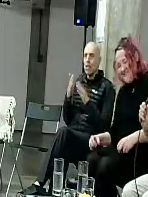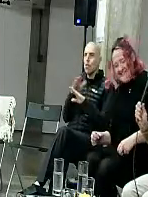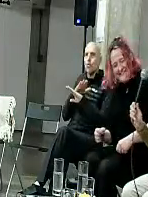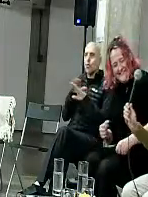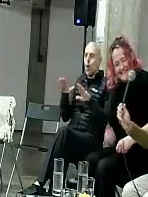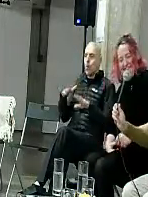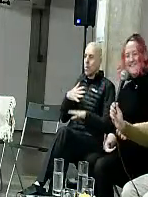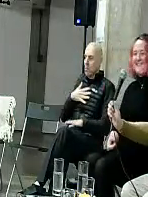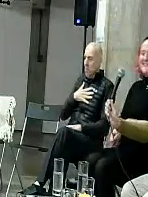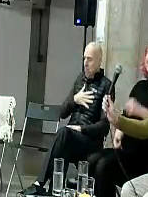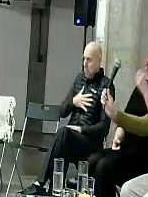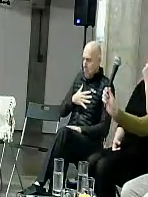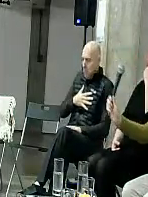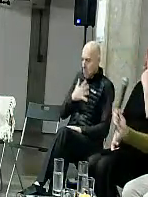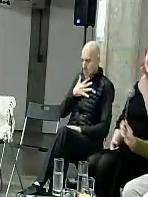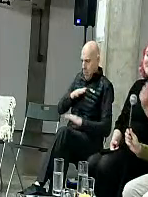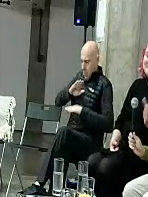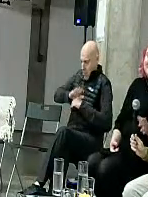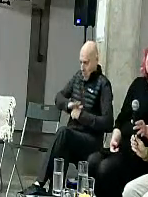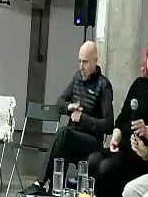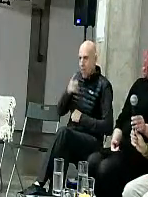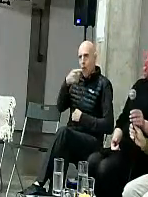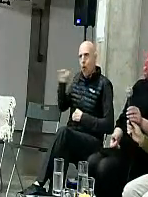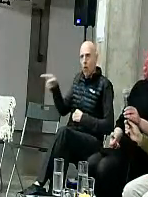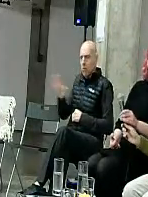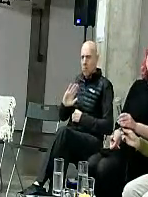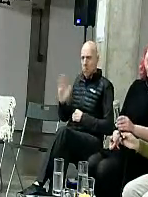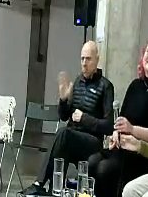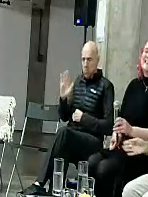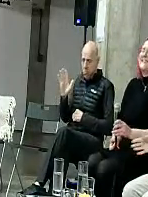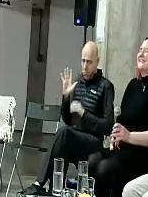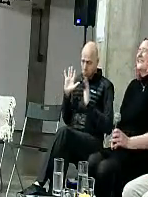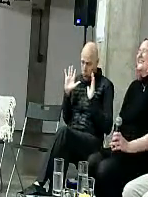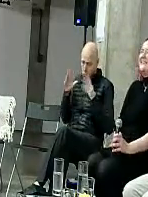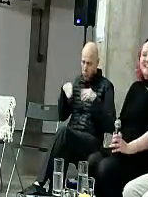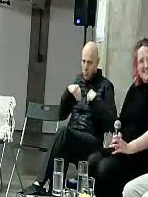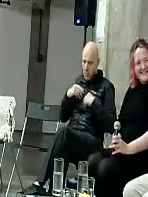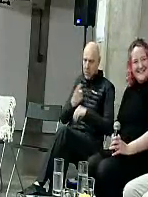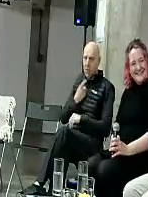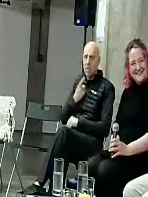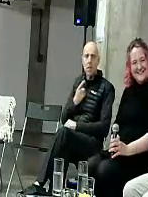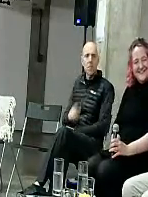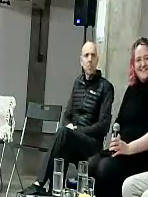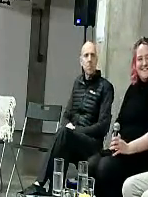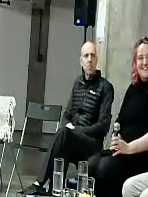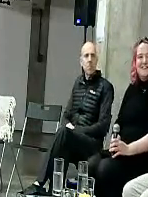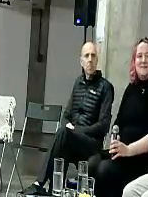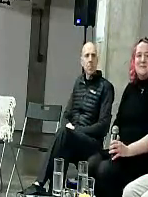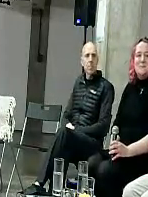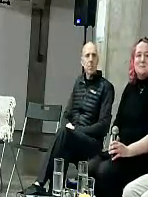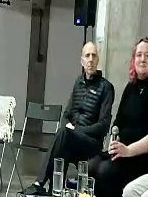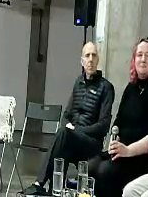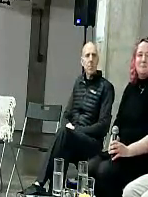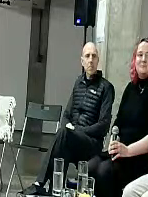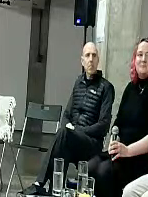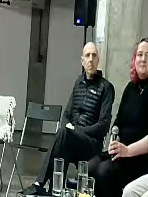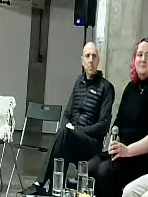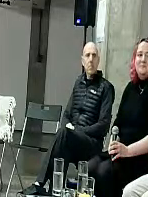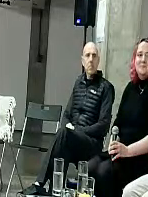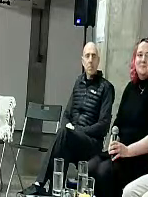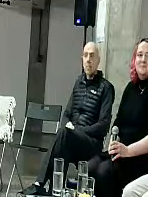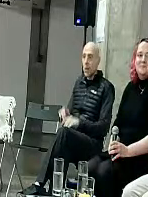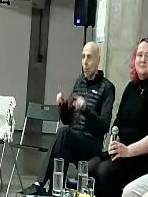other people, which is very kind of on brand for Imogen, I thought. But also holding that we are